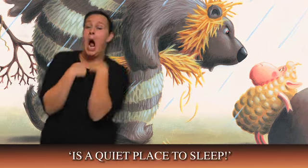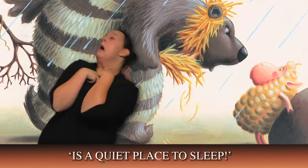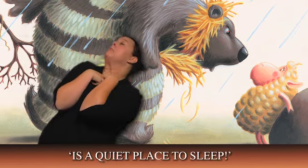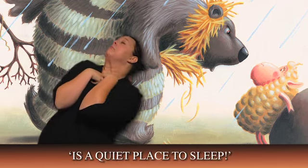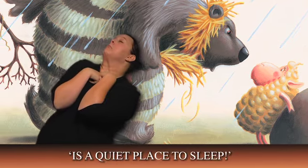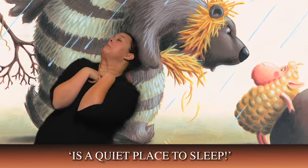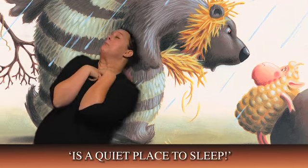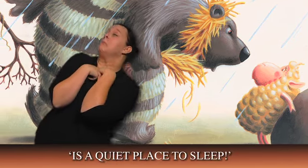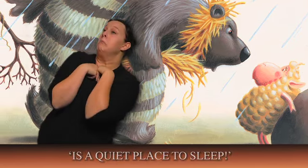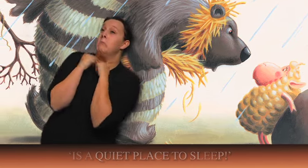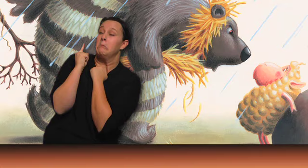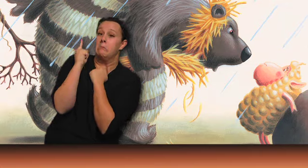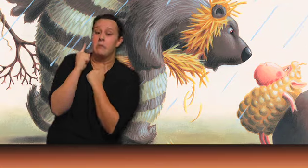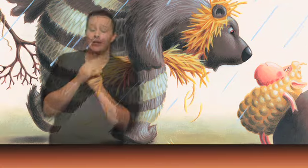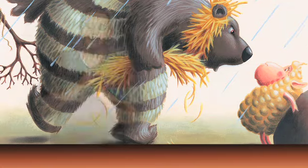place to sleep